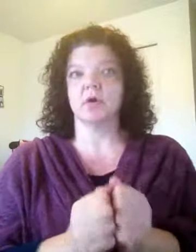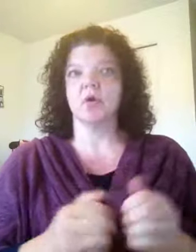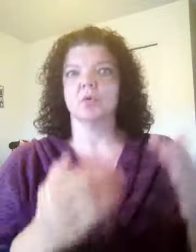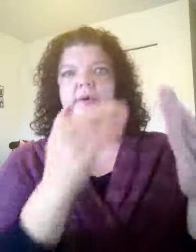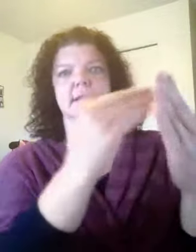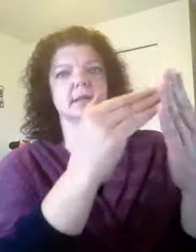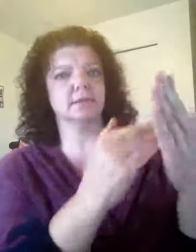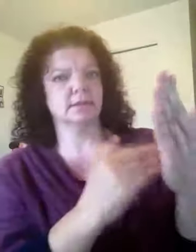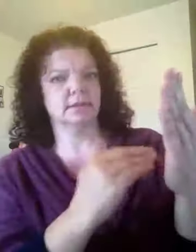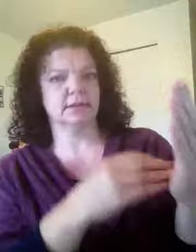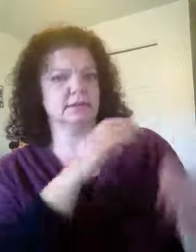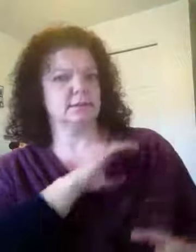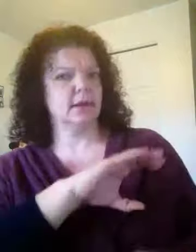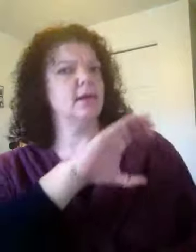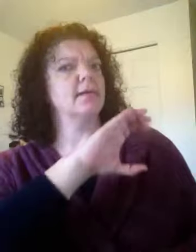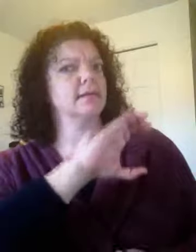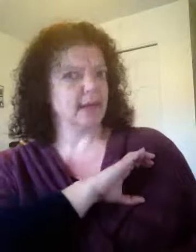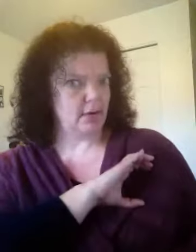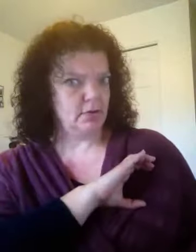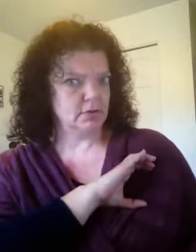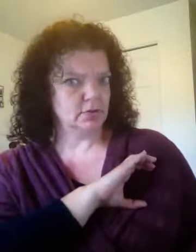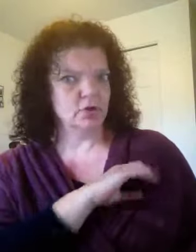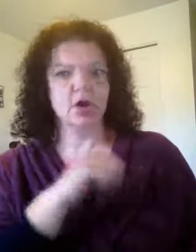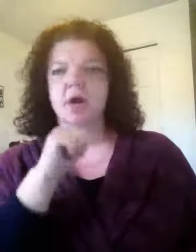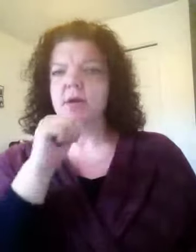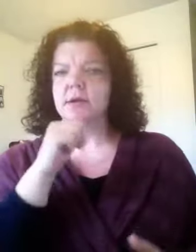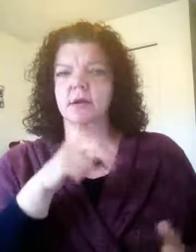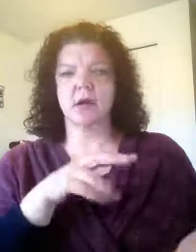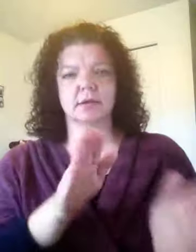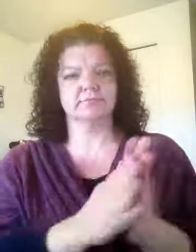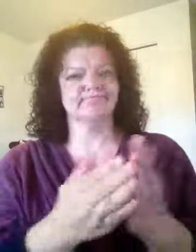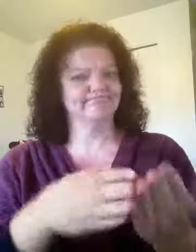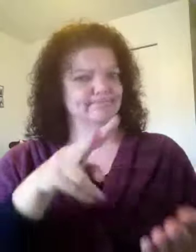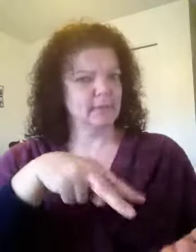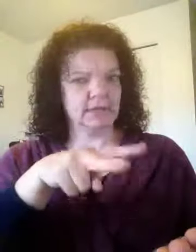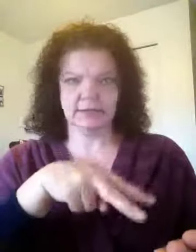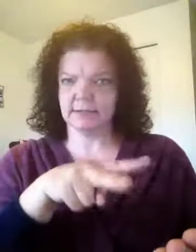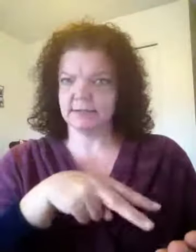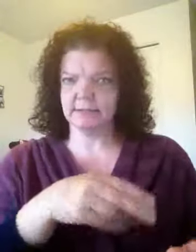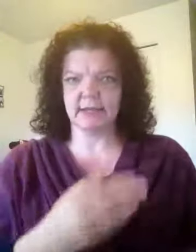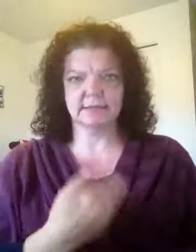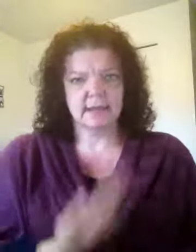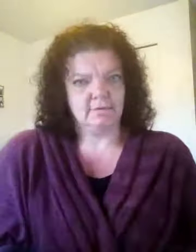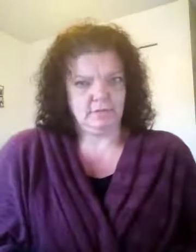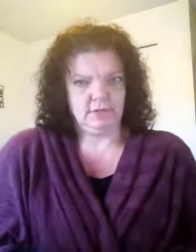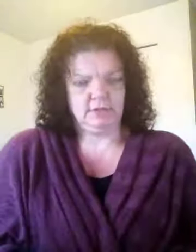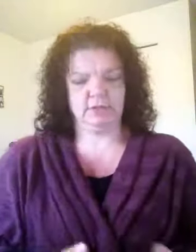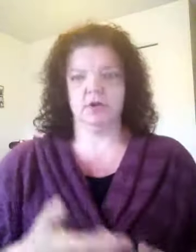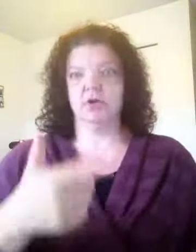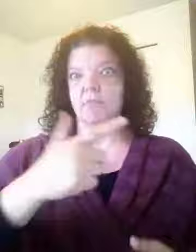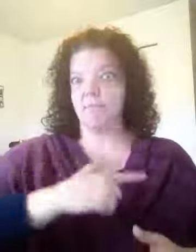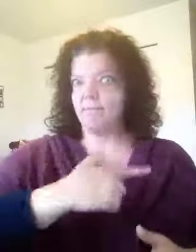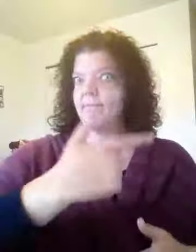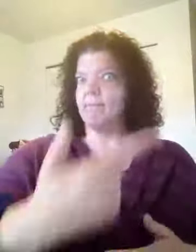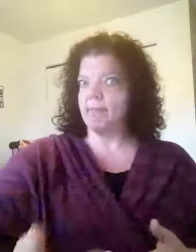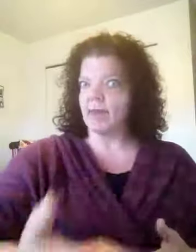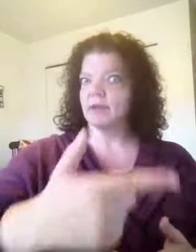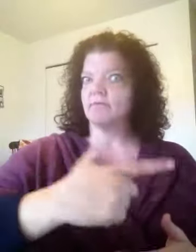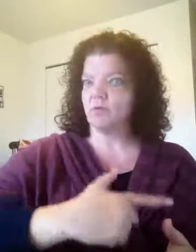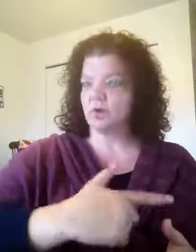the text evidence that we found to support it, just the character traits, and we're going to go back and forth. When you're done and you've gotten to the bottom of yours,